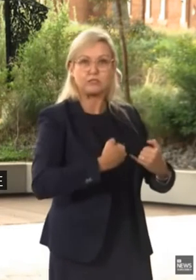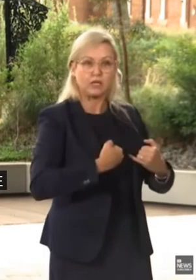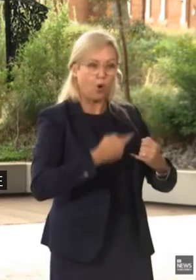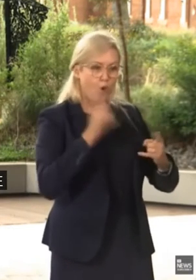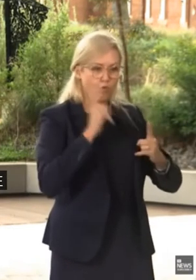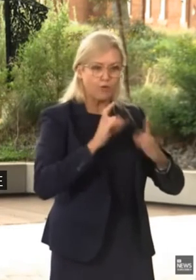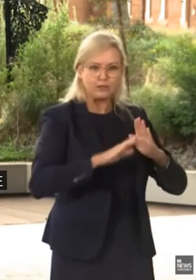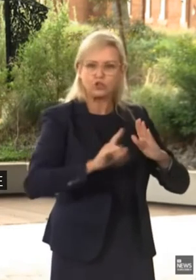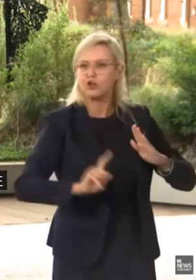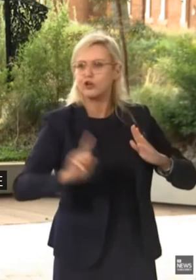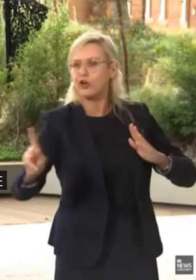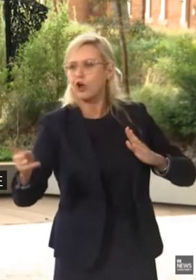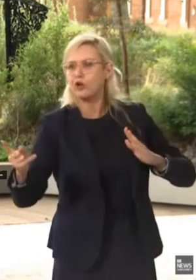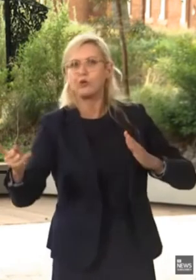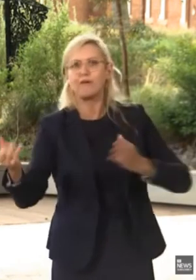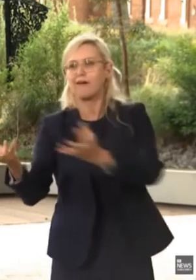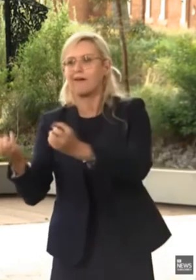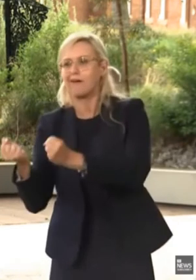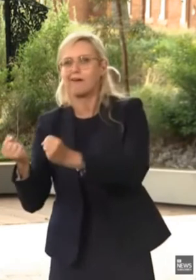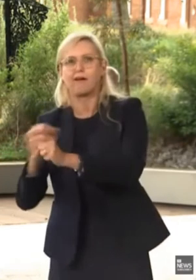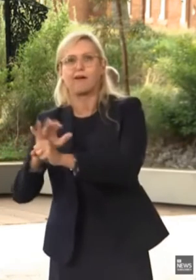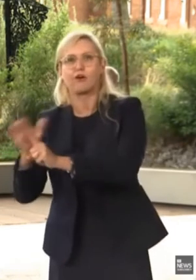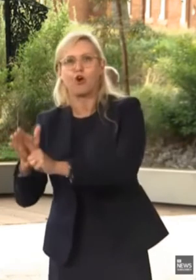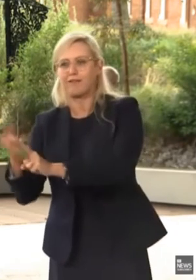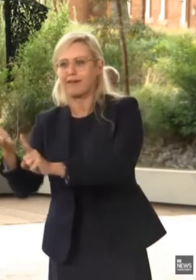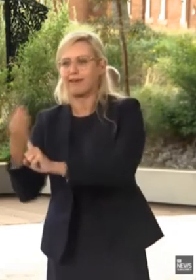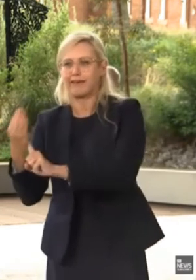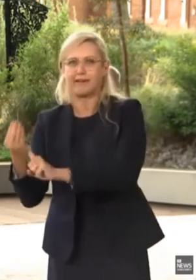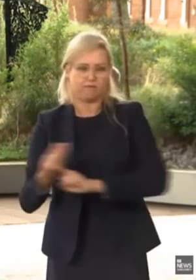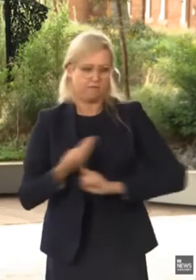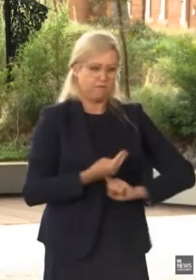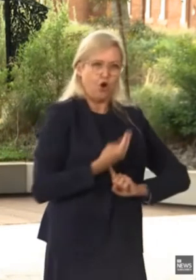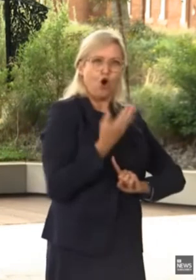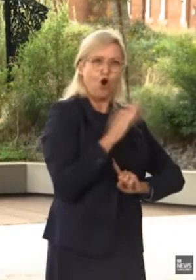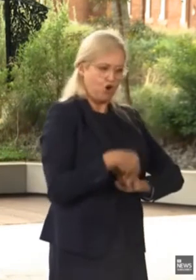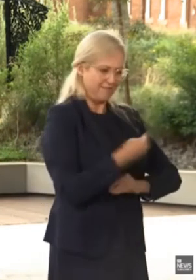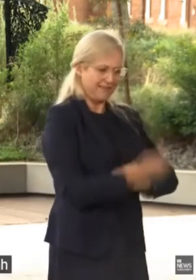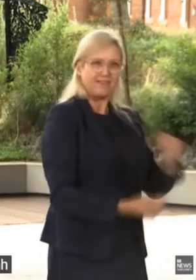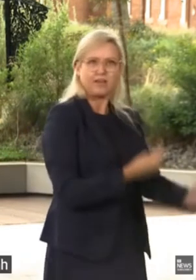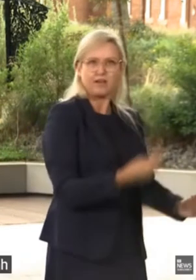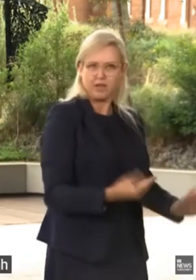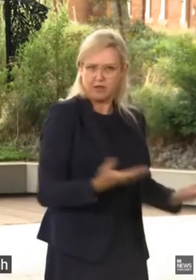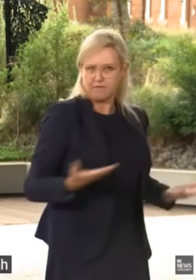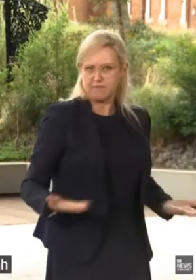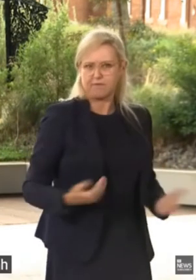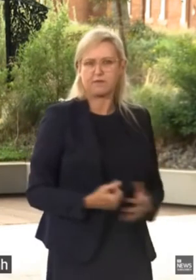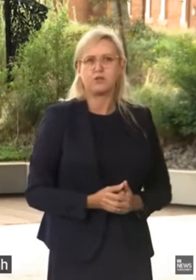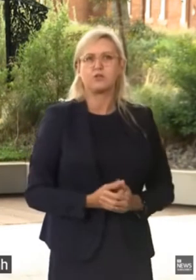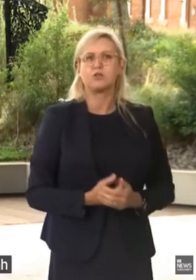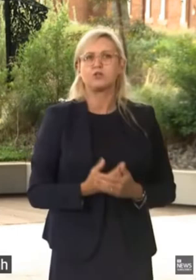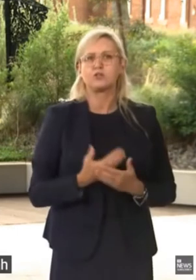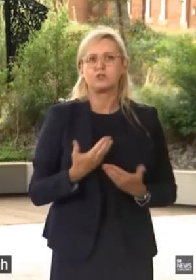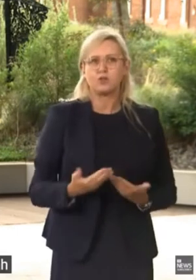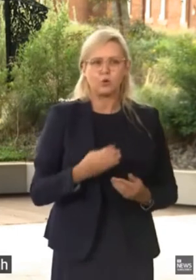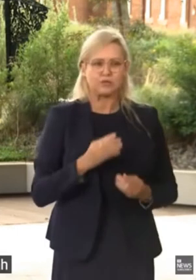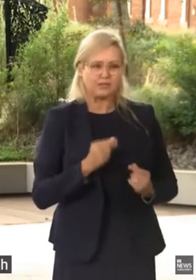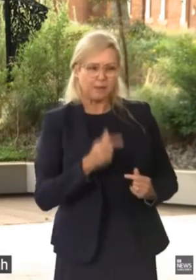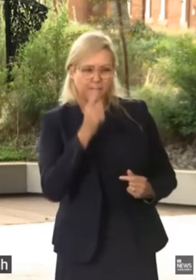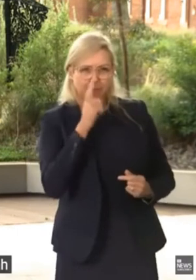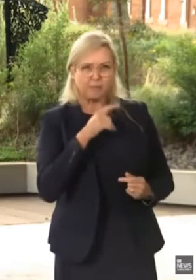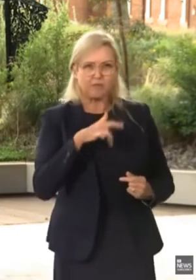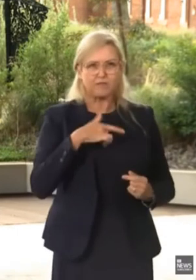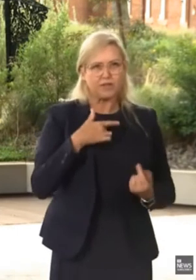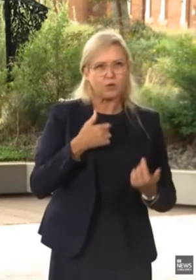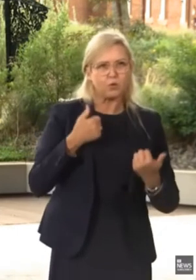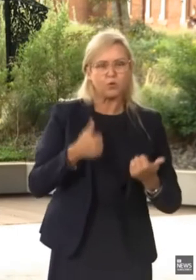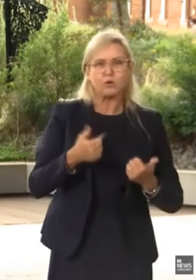circumstances like that, there are some families who have sought meetings with the department, pandemic leave with their children learning from home for a few